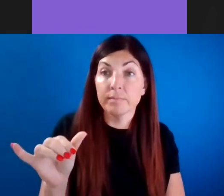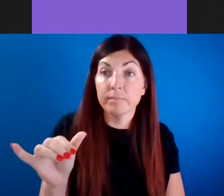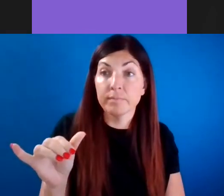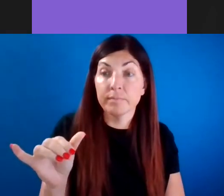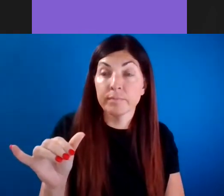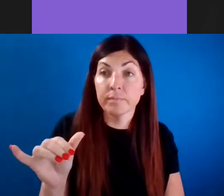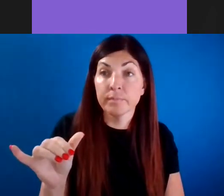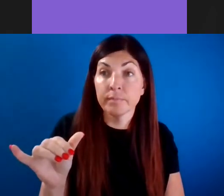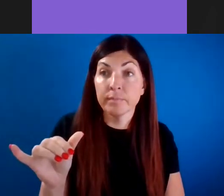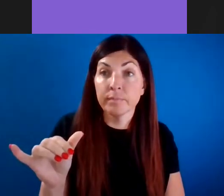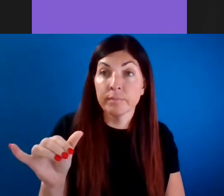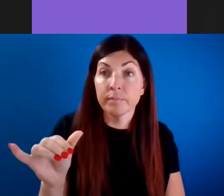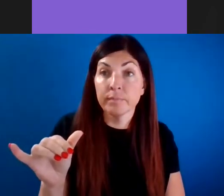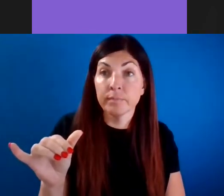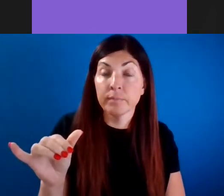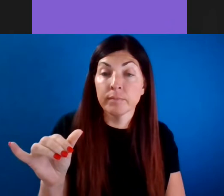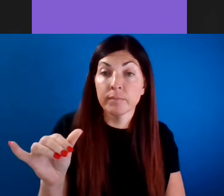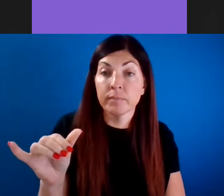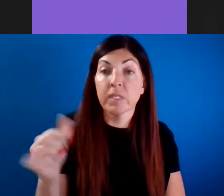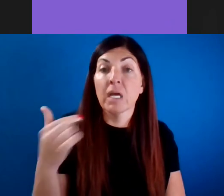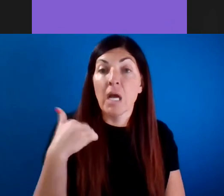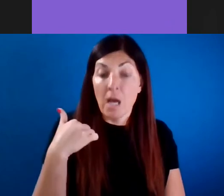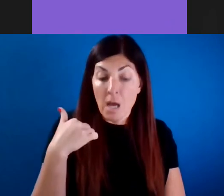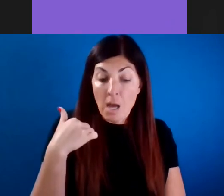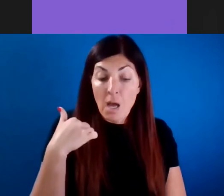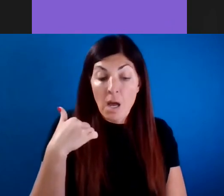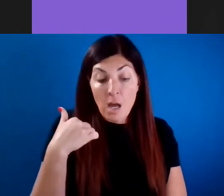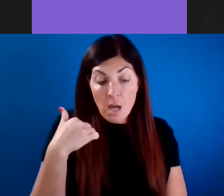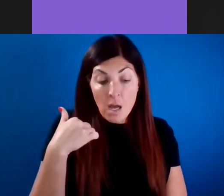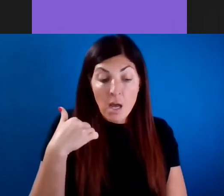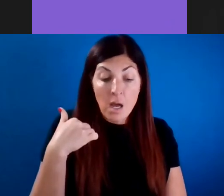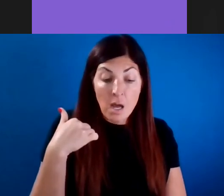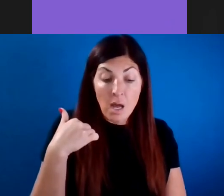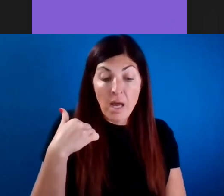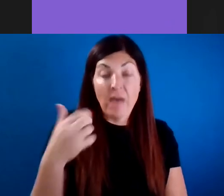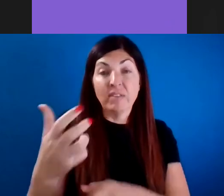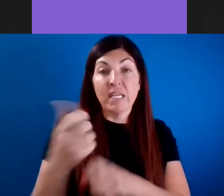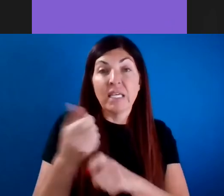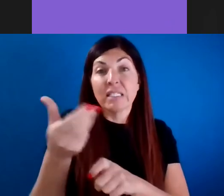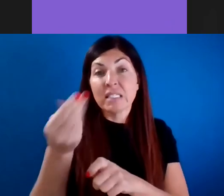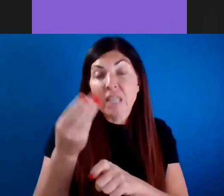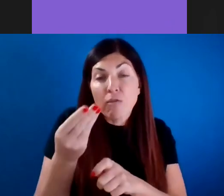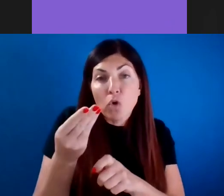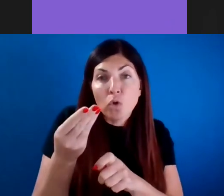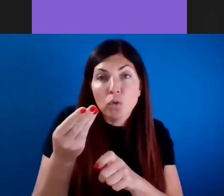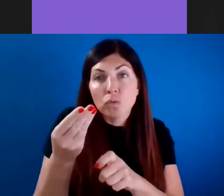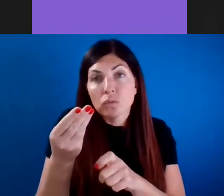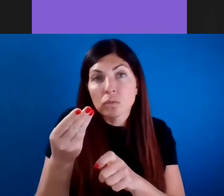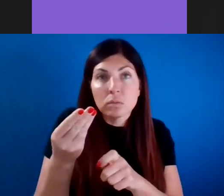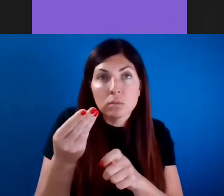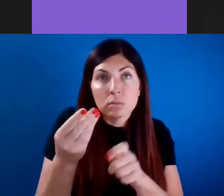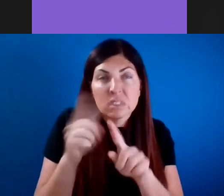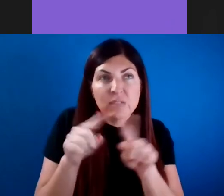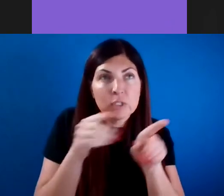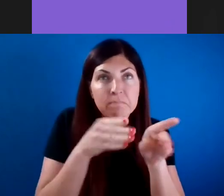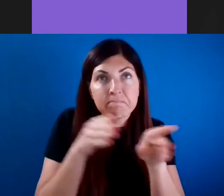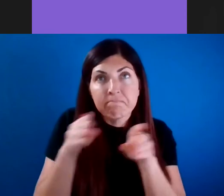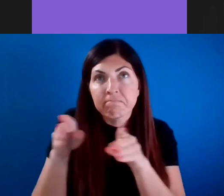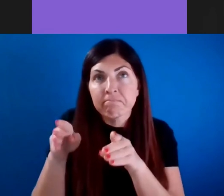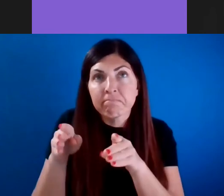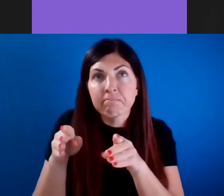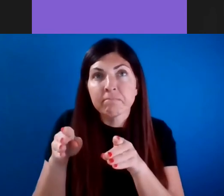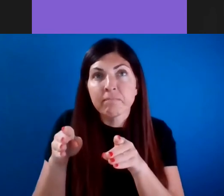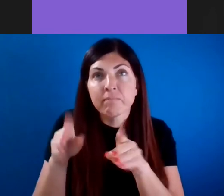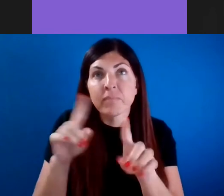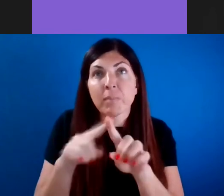I have taken several twists on where I thought I would take this, but the punchline for me ended up